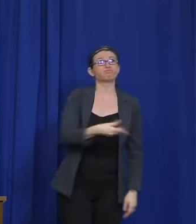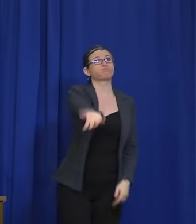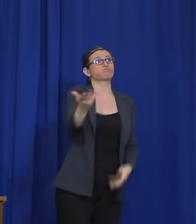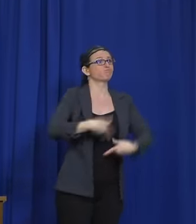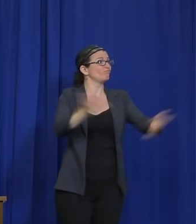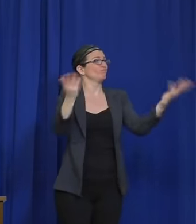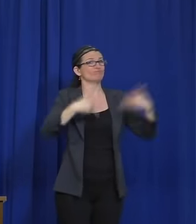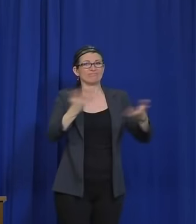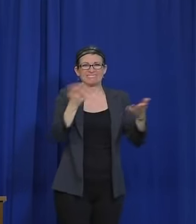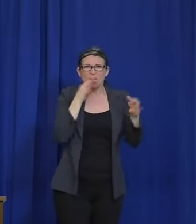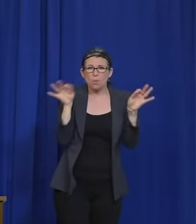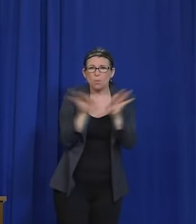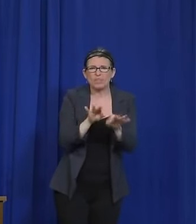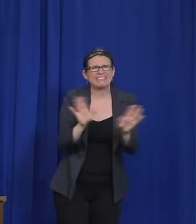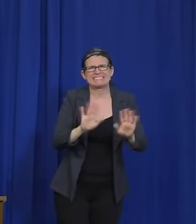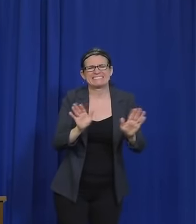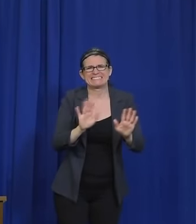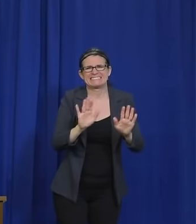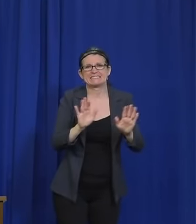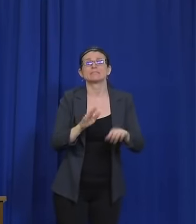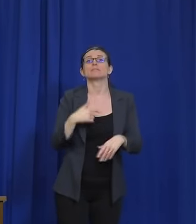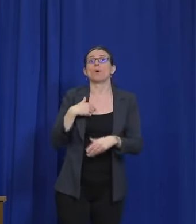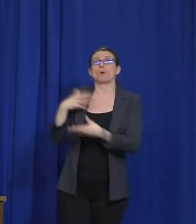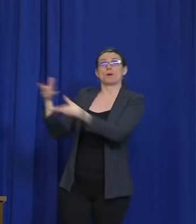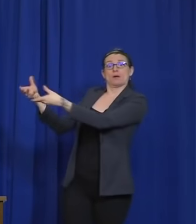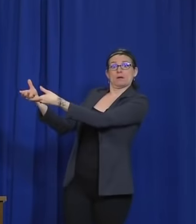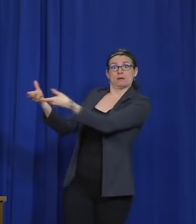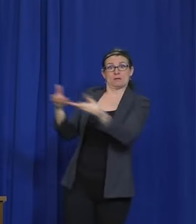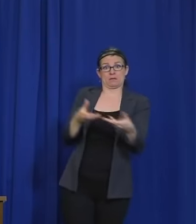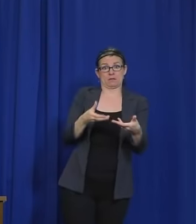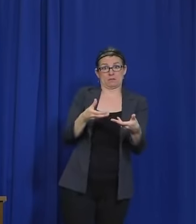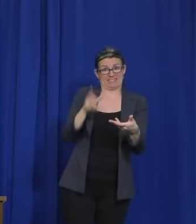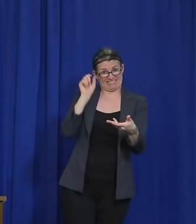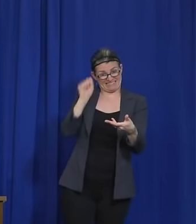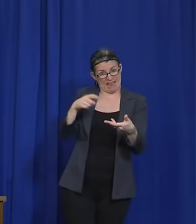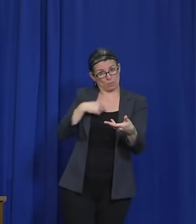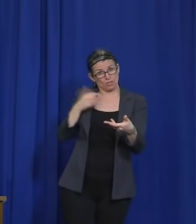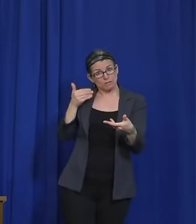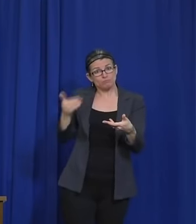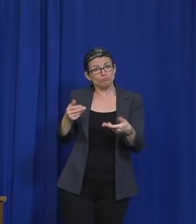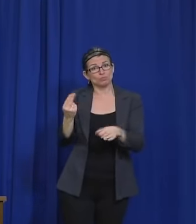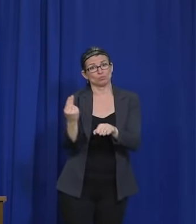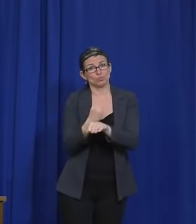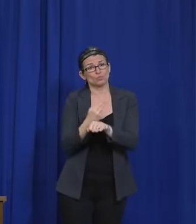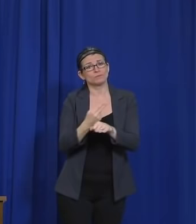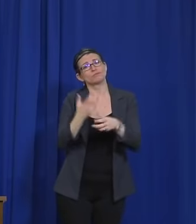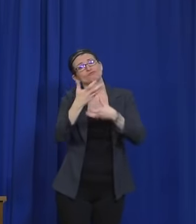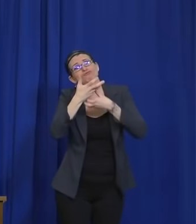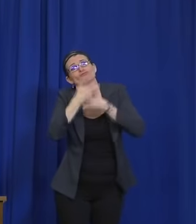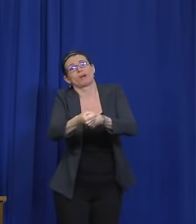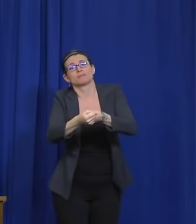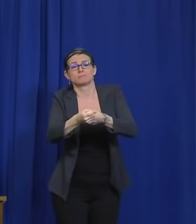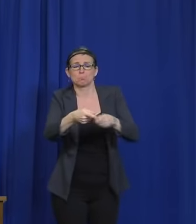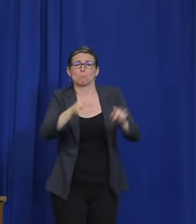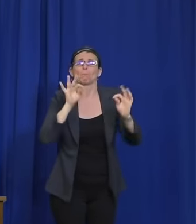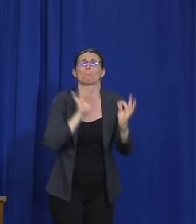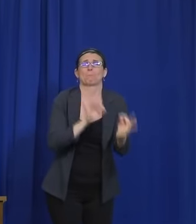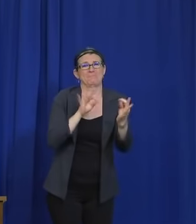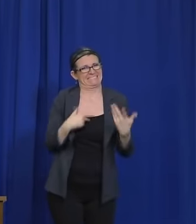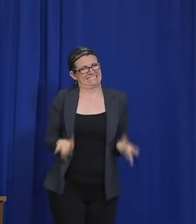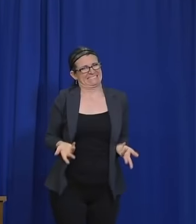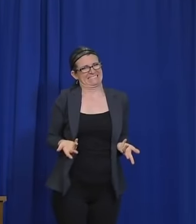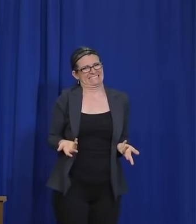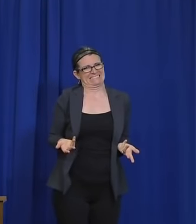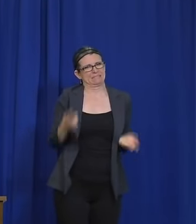have tests available that are reliable in the state of Maine? Not yet. Stay tuned. And your question for me was about whether we